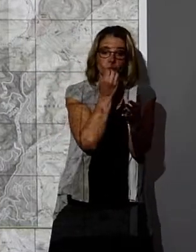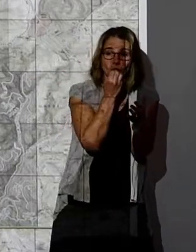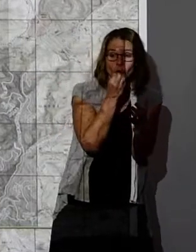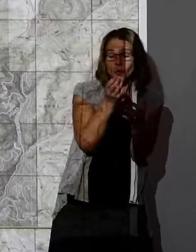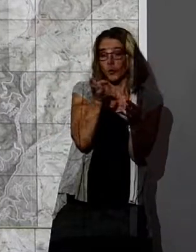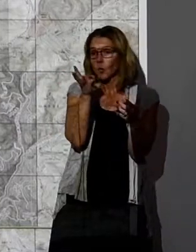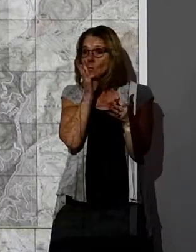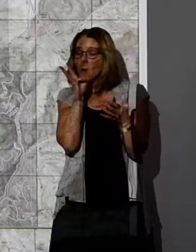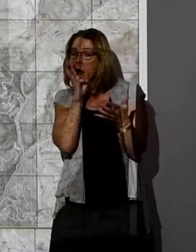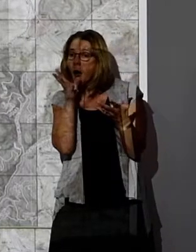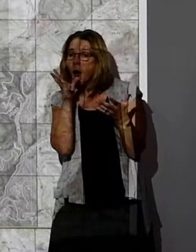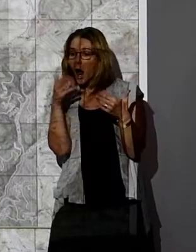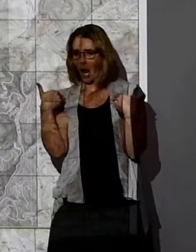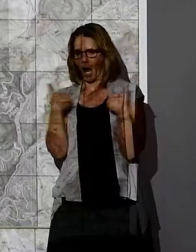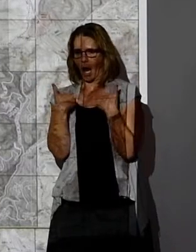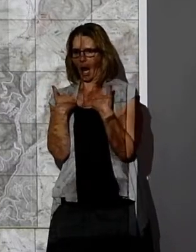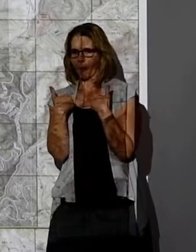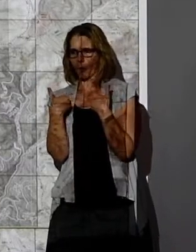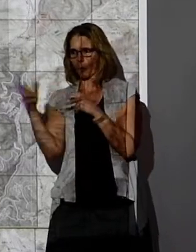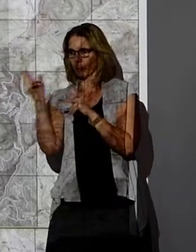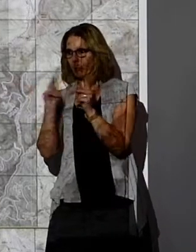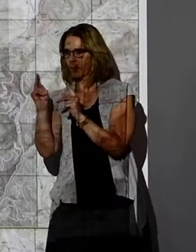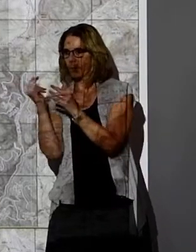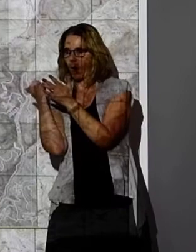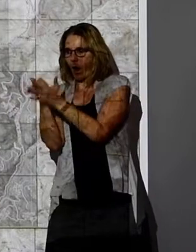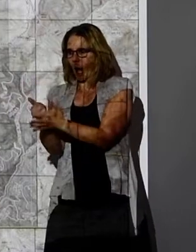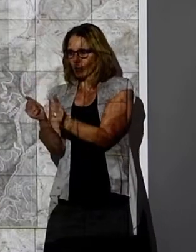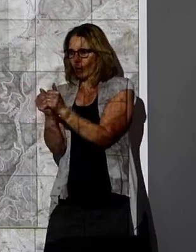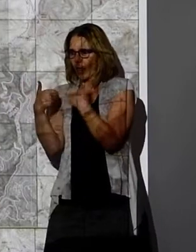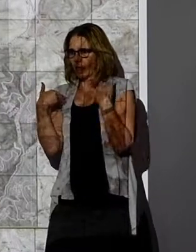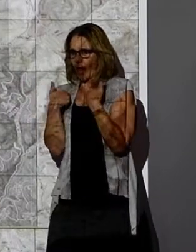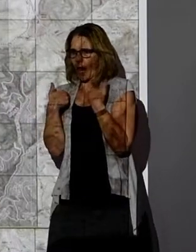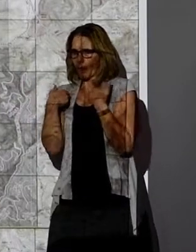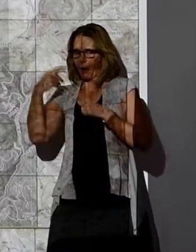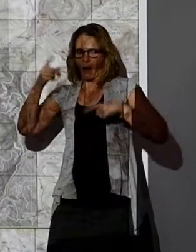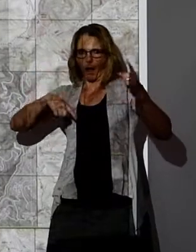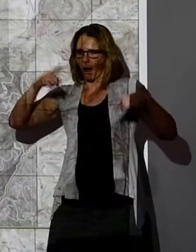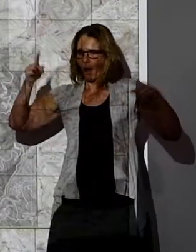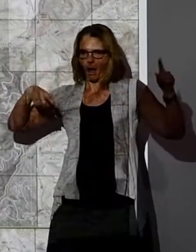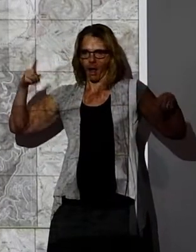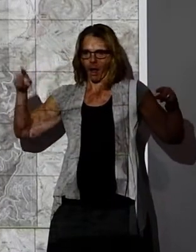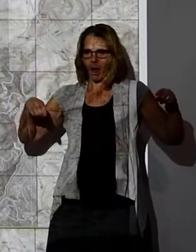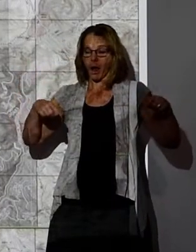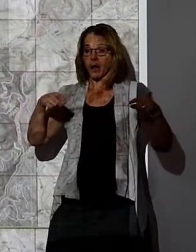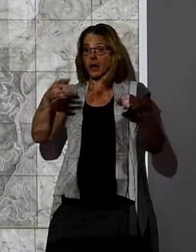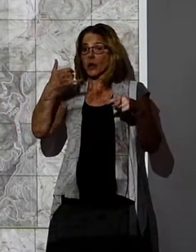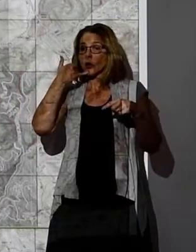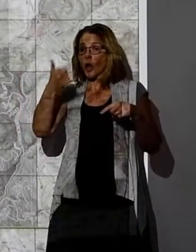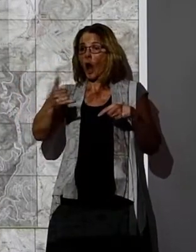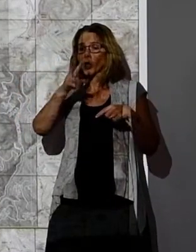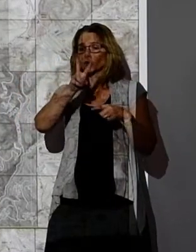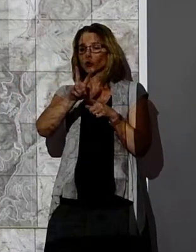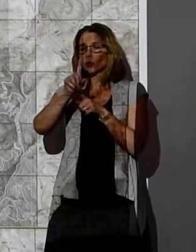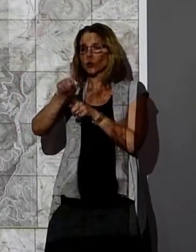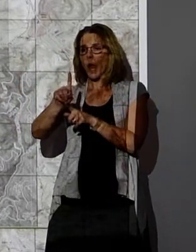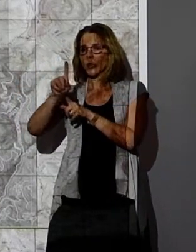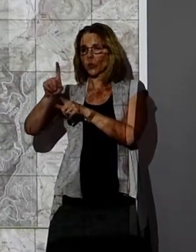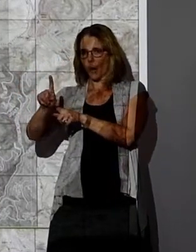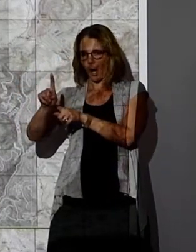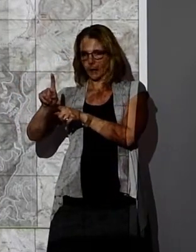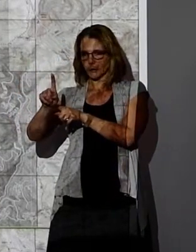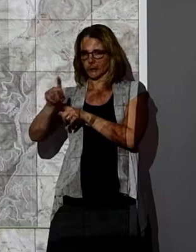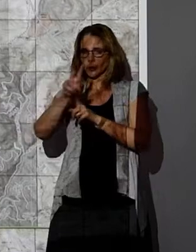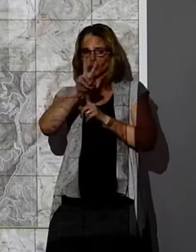water, animals, people helping with animals, all of that stuff, 211. 211 is the easiest way to